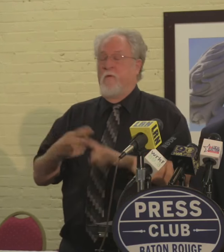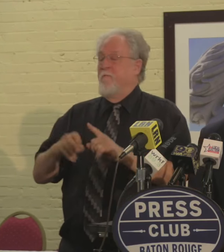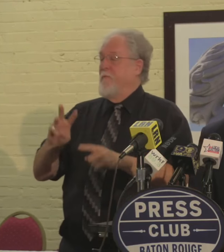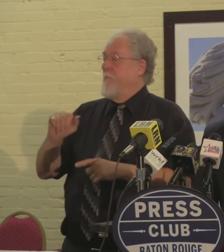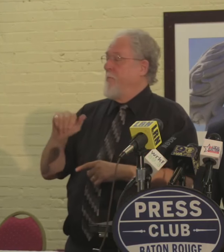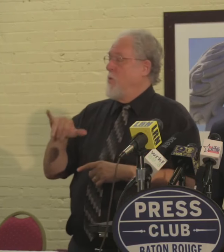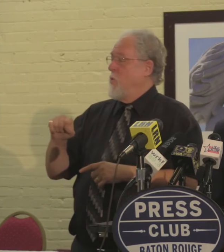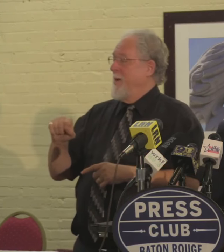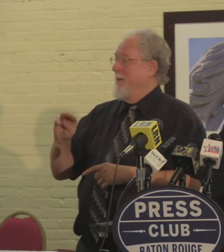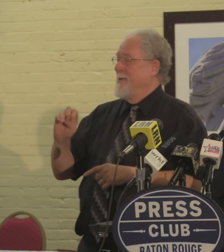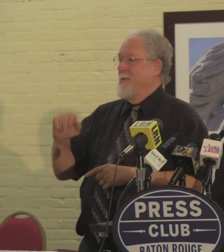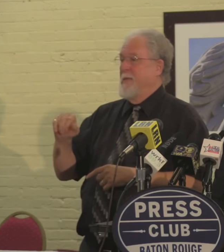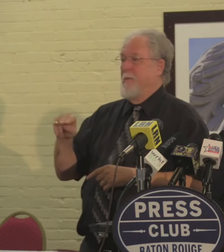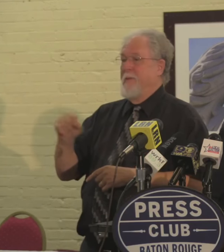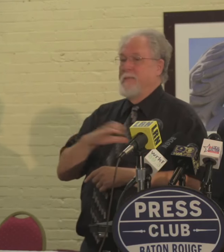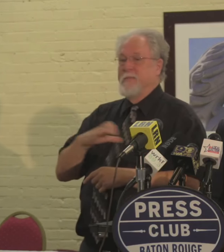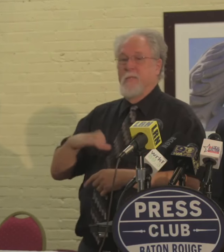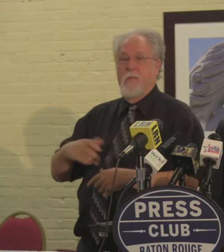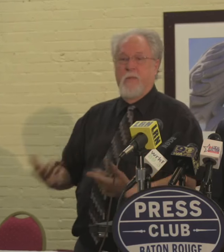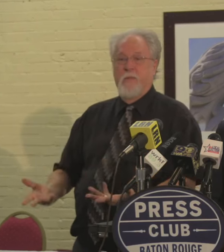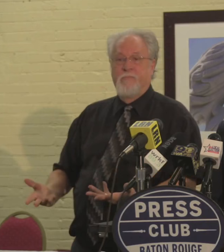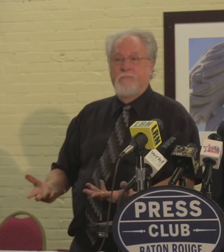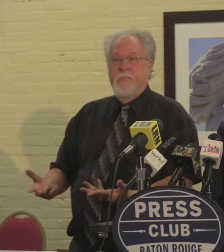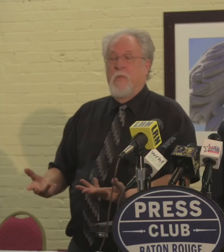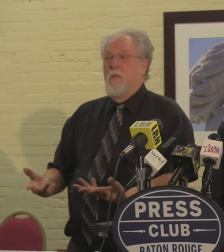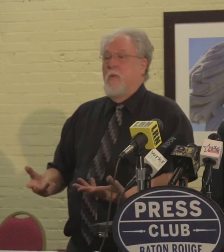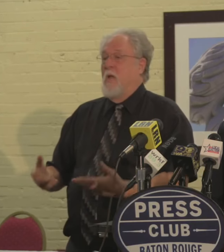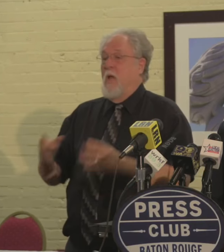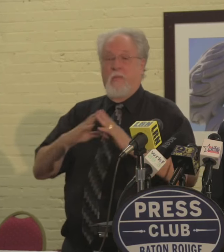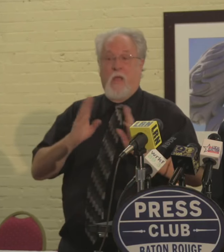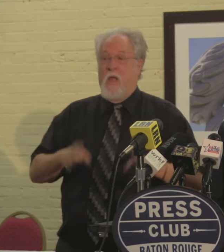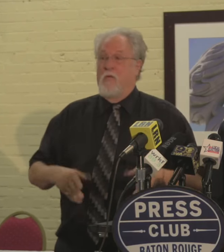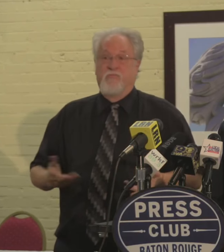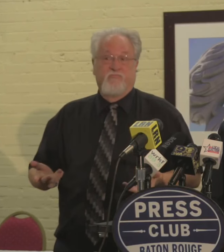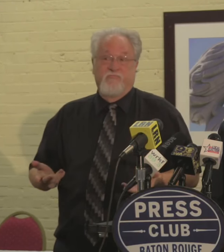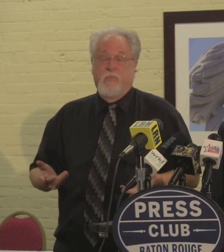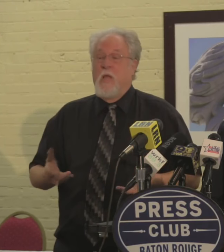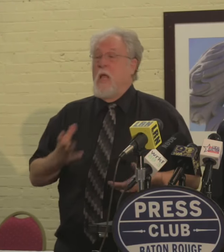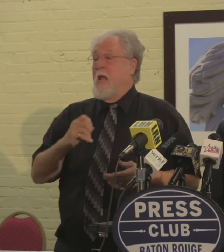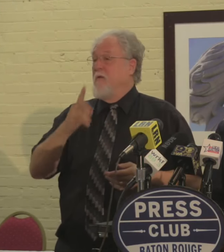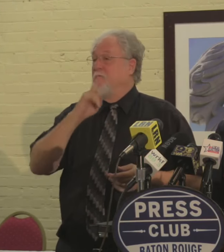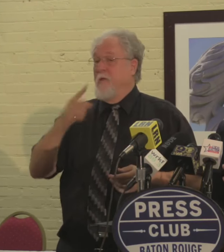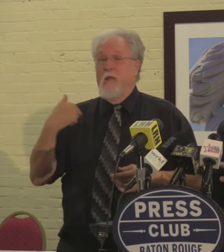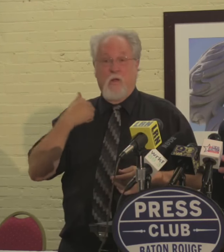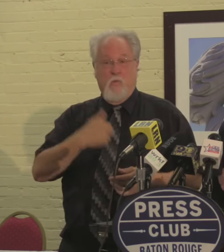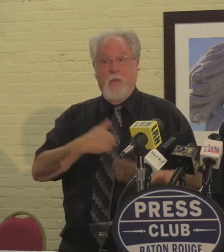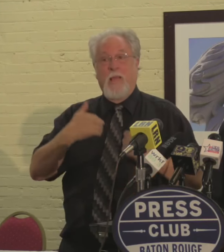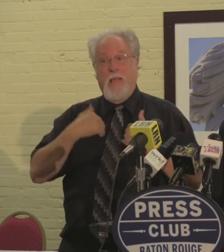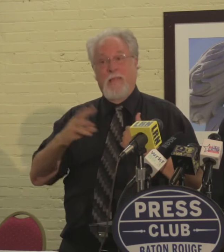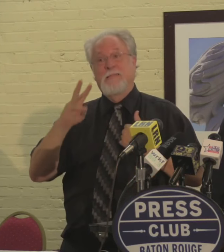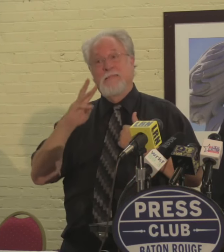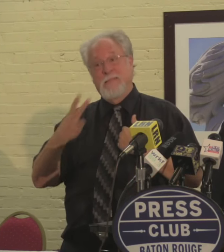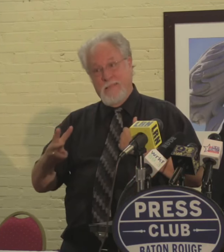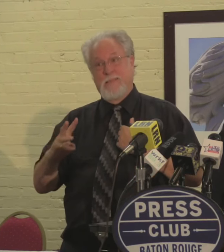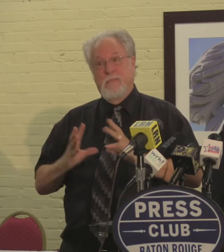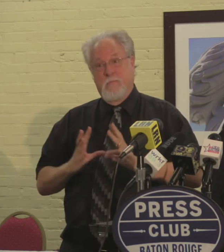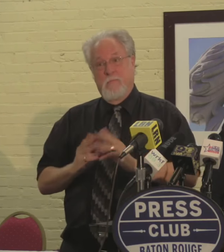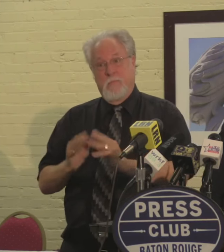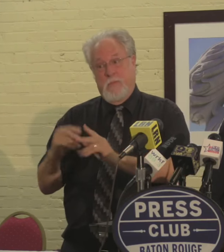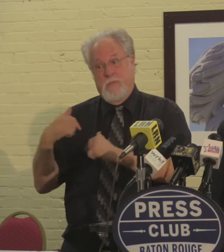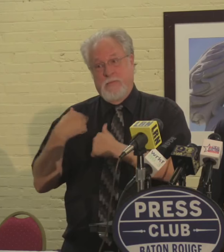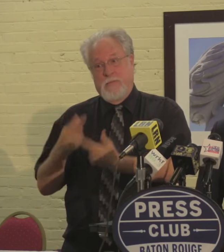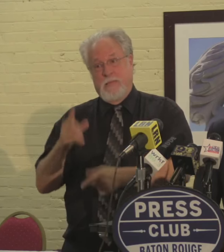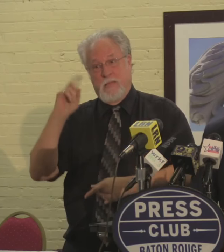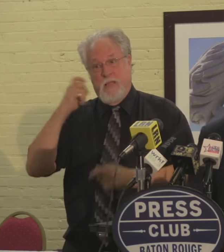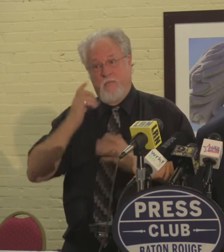Committee for consideration by the House as a whole. And in fact, we've actually had 6 sessions since I've been governor.